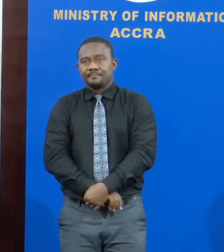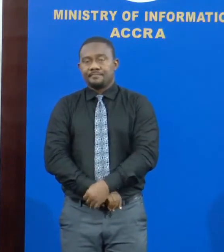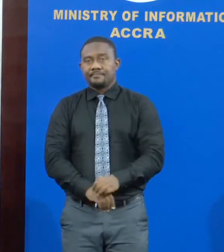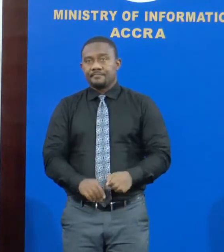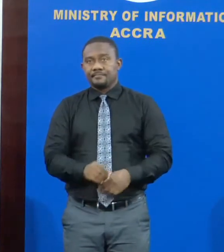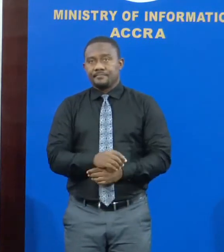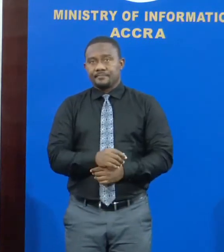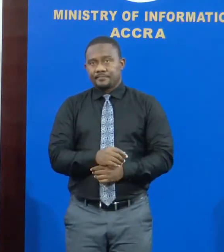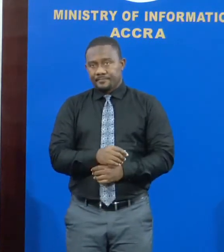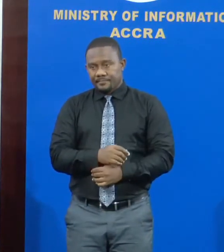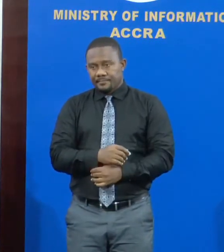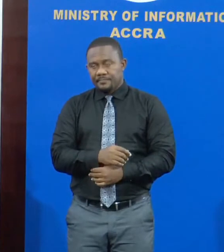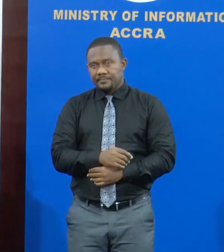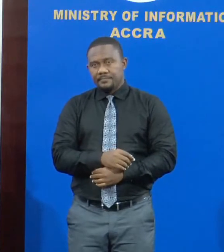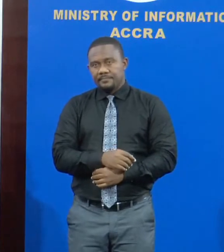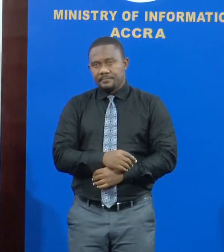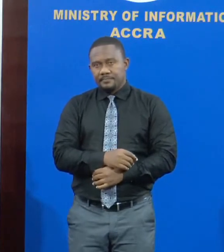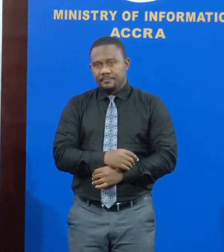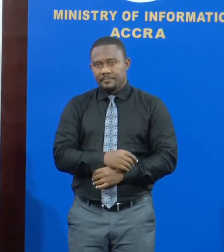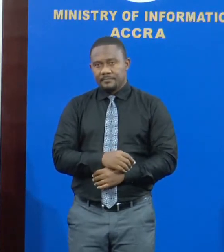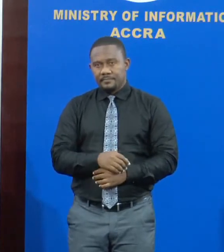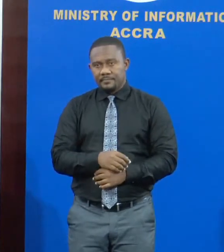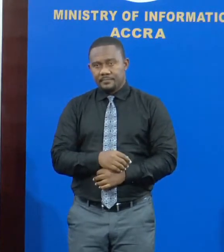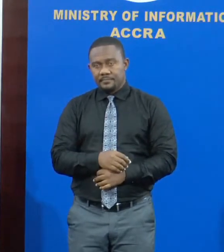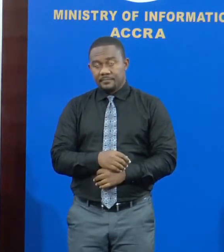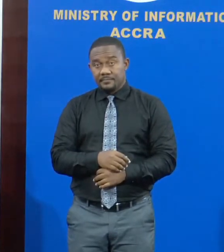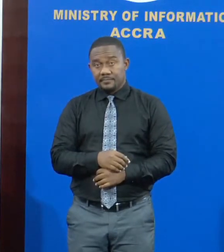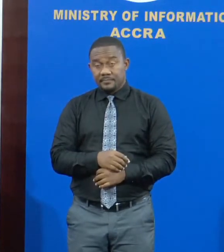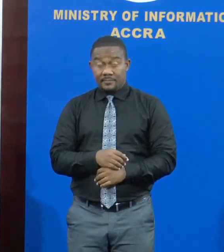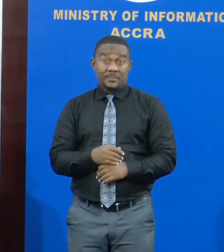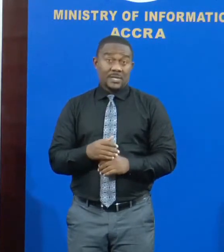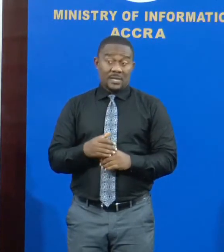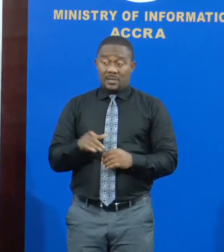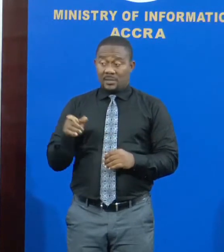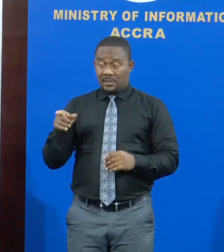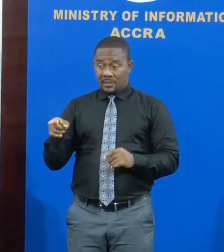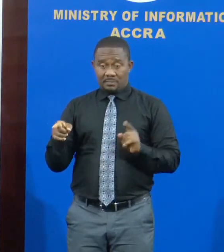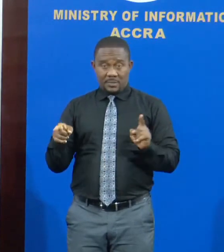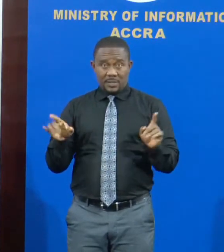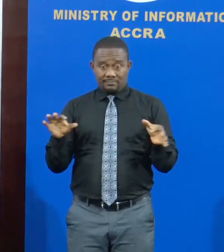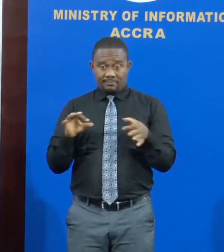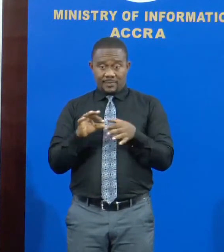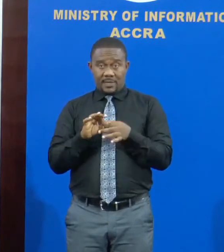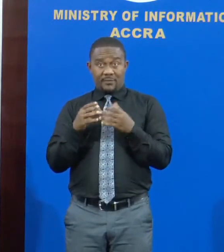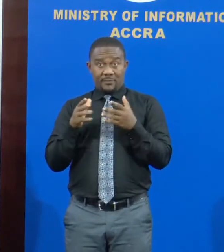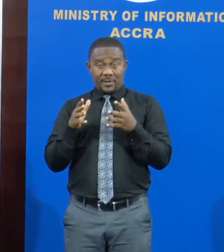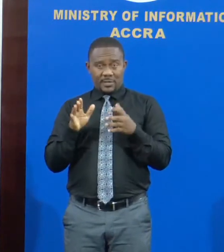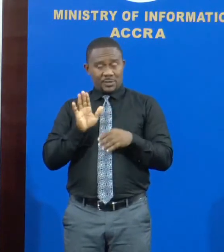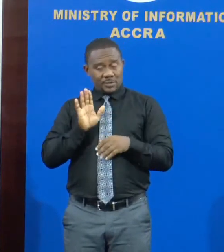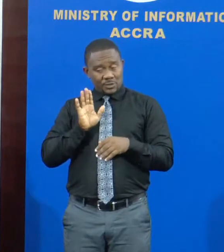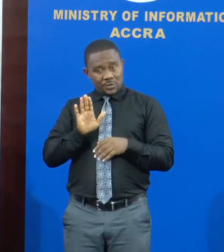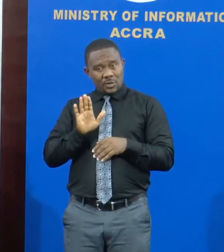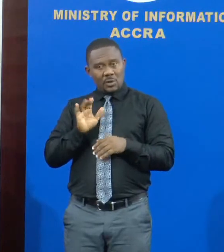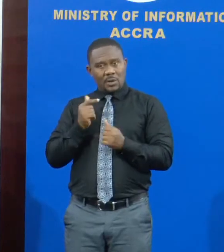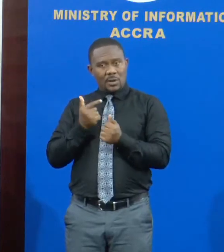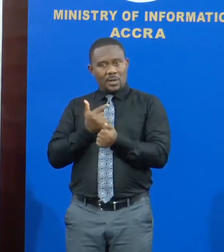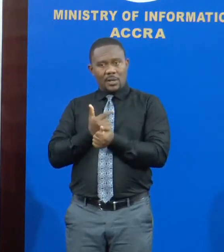So what that then means is that after the integration is over, your Ghana card number